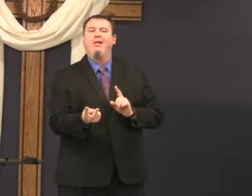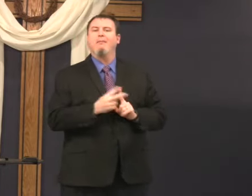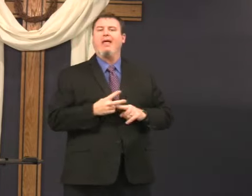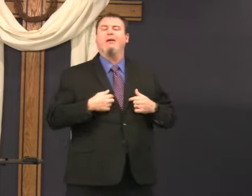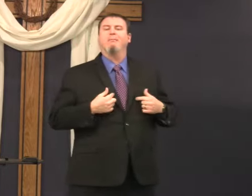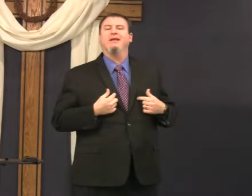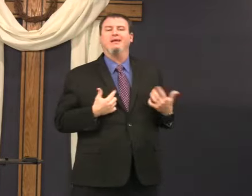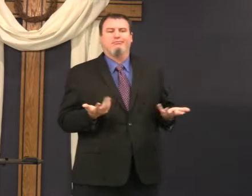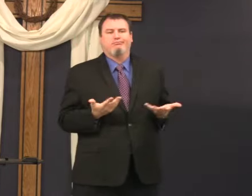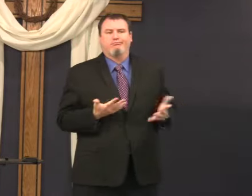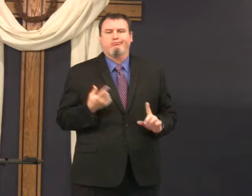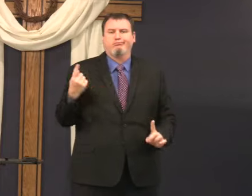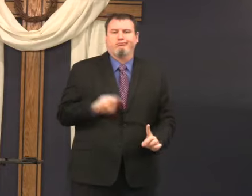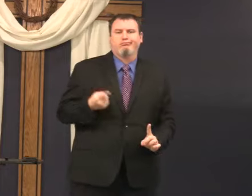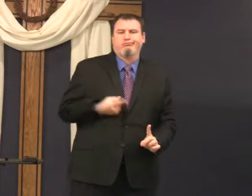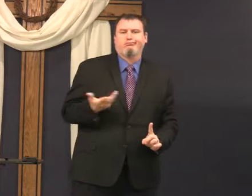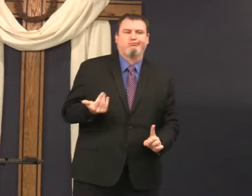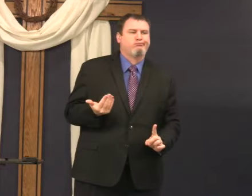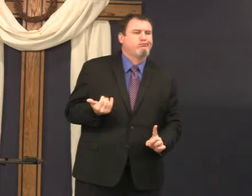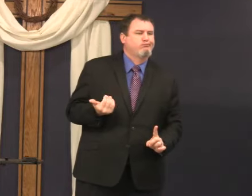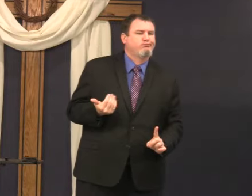here? How does this apply to me?